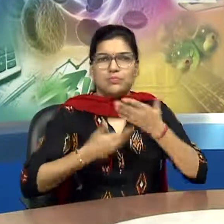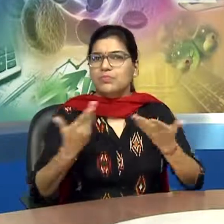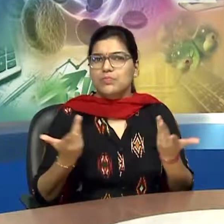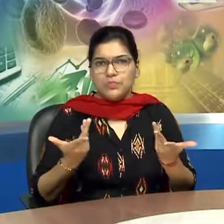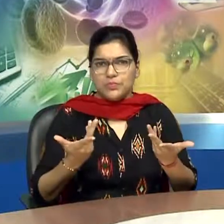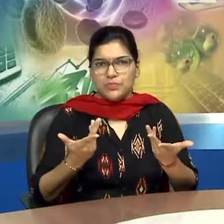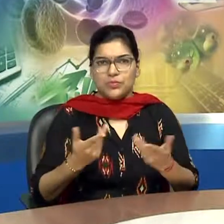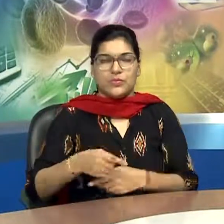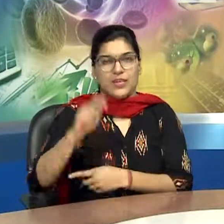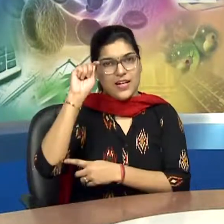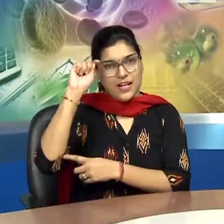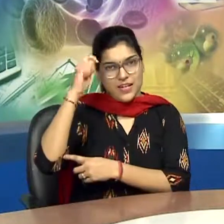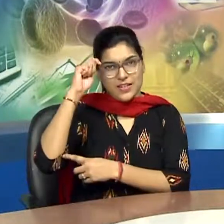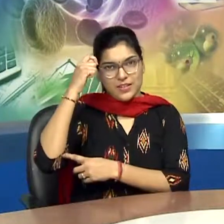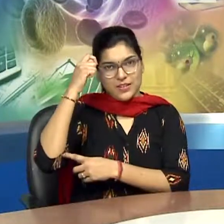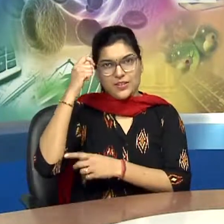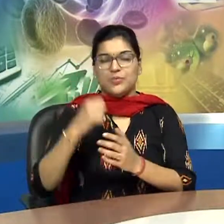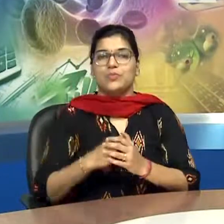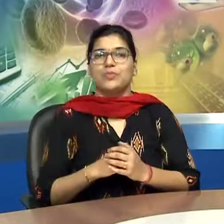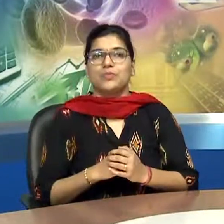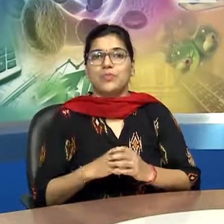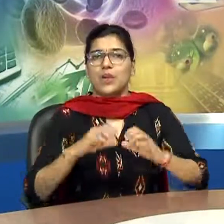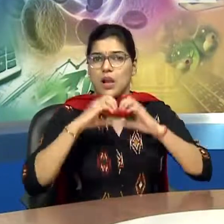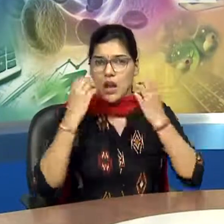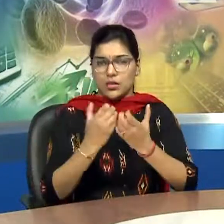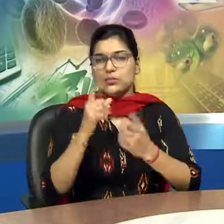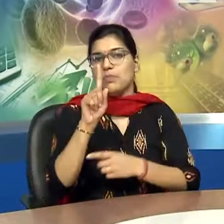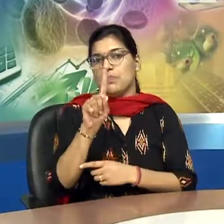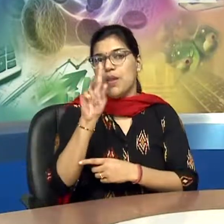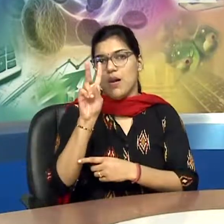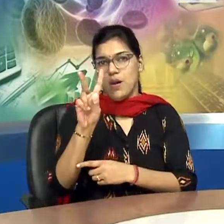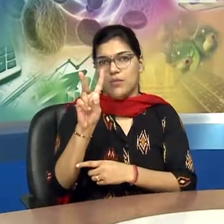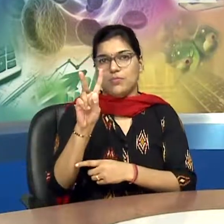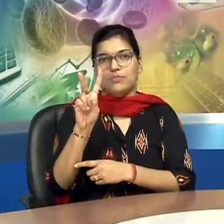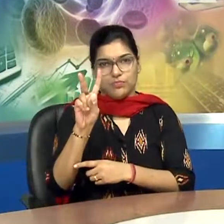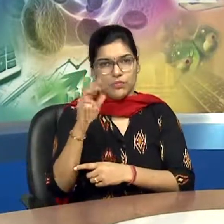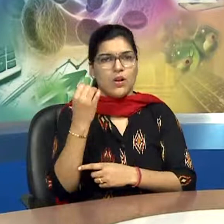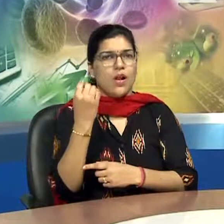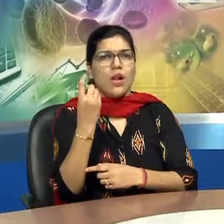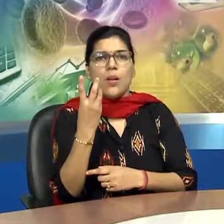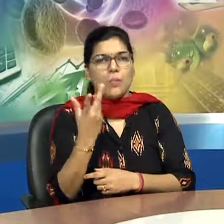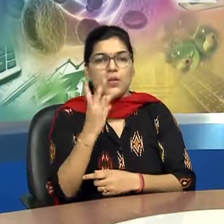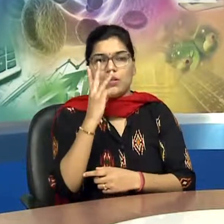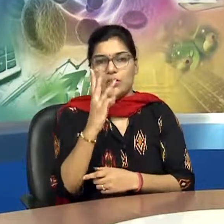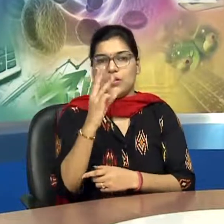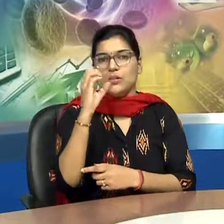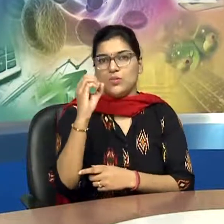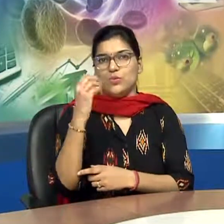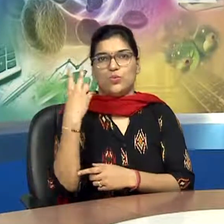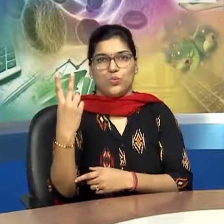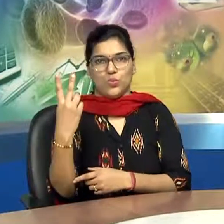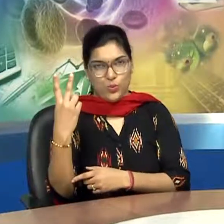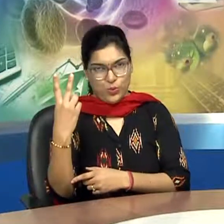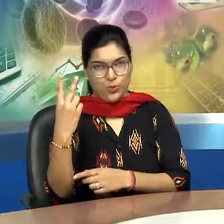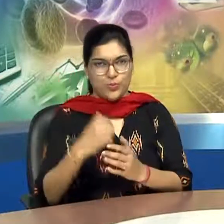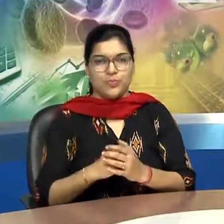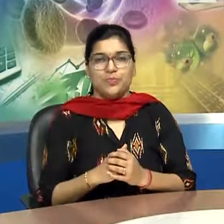Today we are going to do subject English. This is for senior secondary level and the